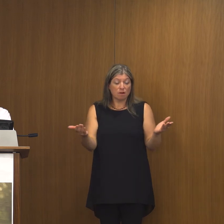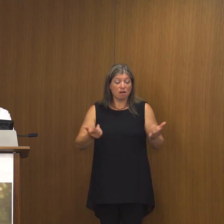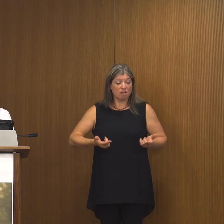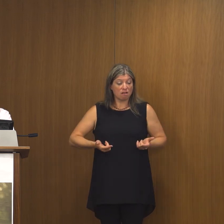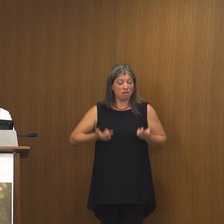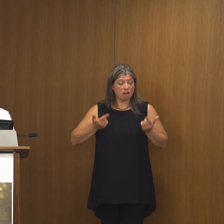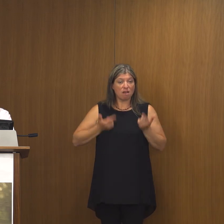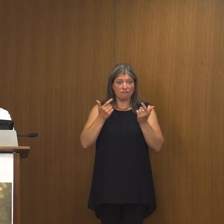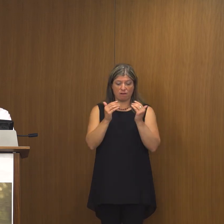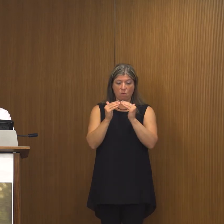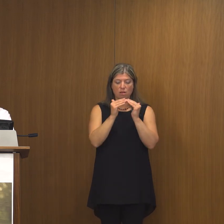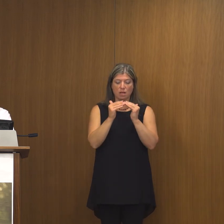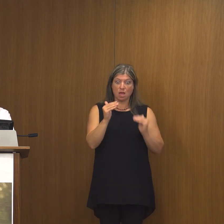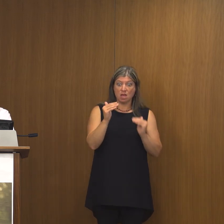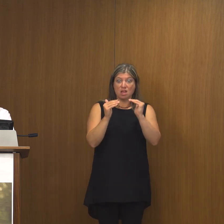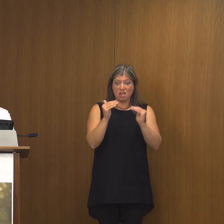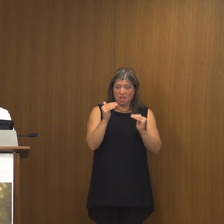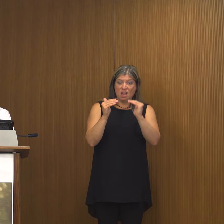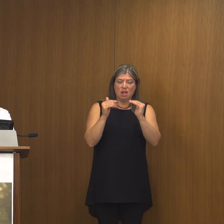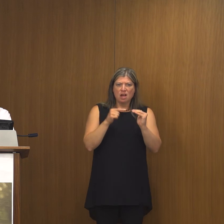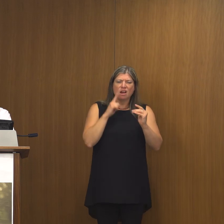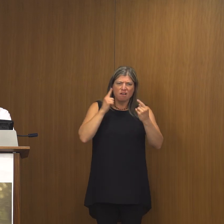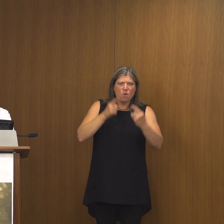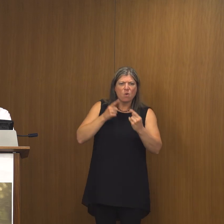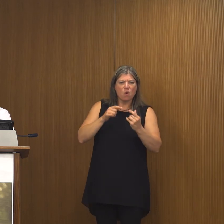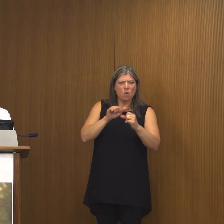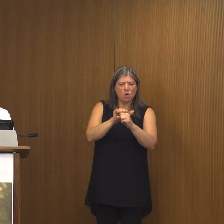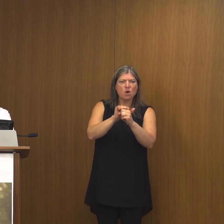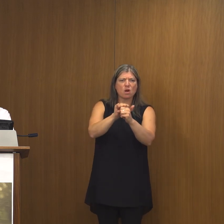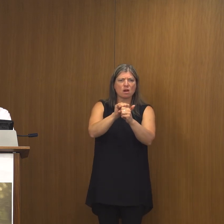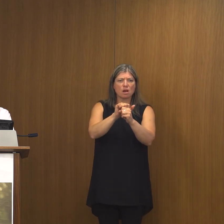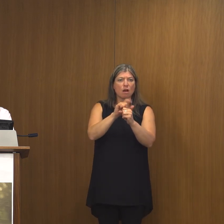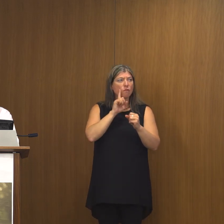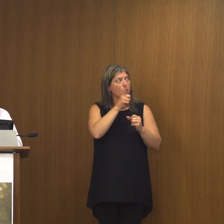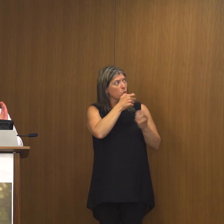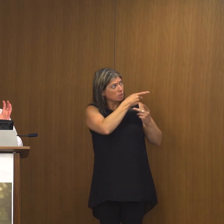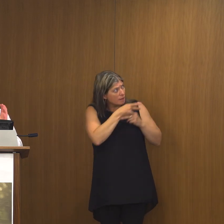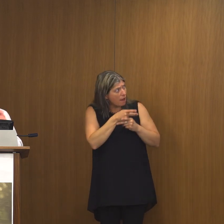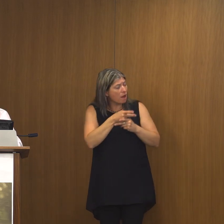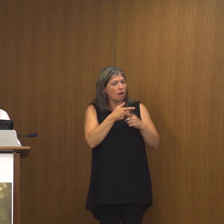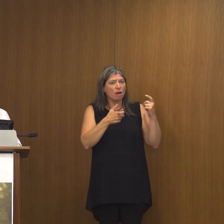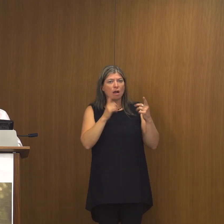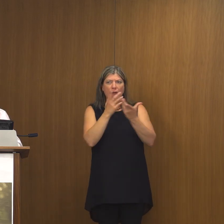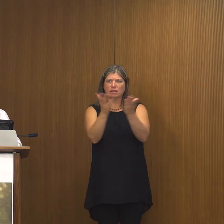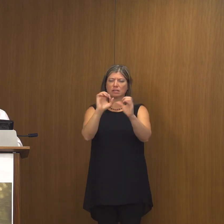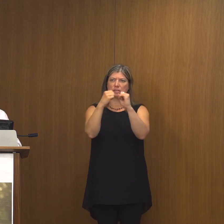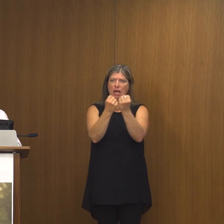equality is a lot of work for us, for our caregivers, and sometimes for society. But that's okay, it's